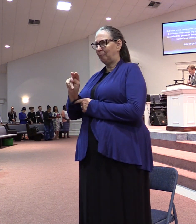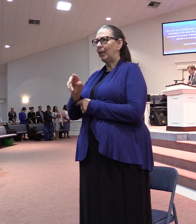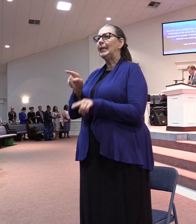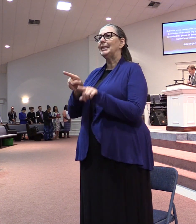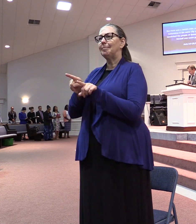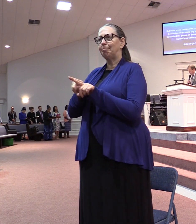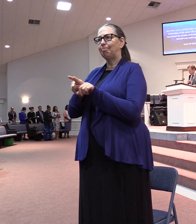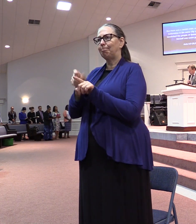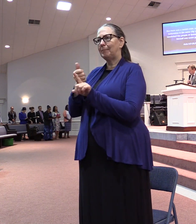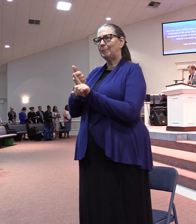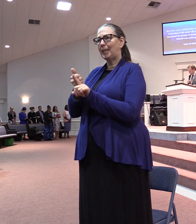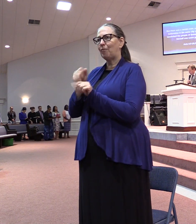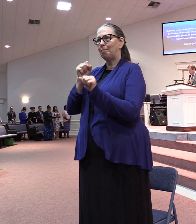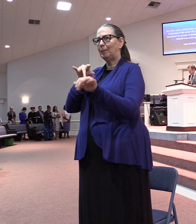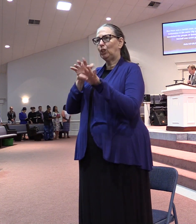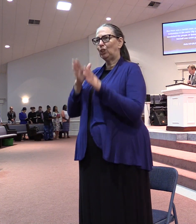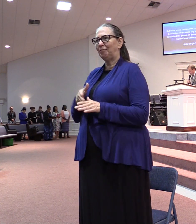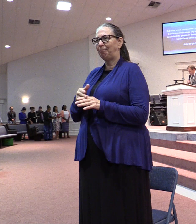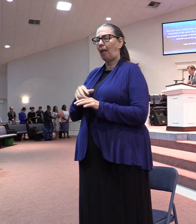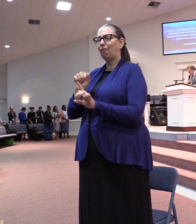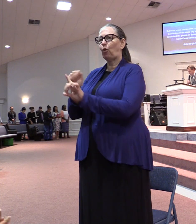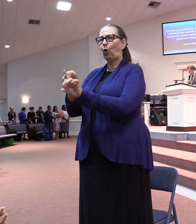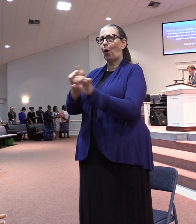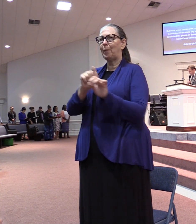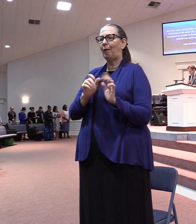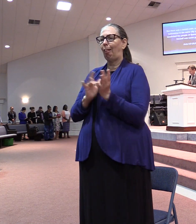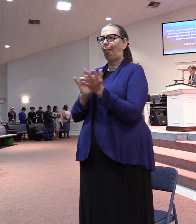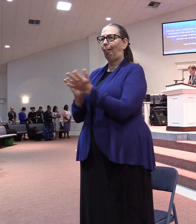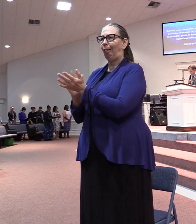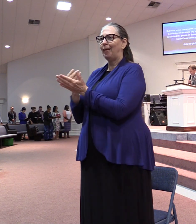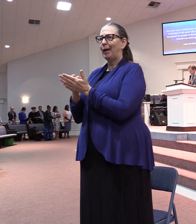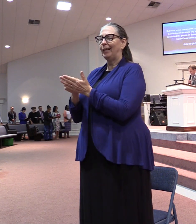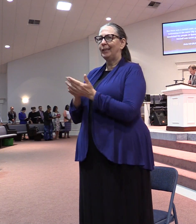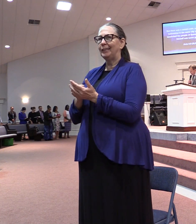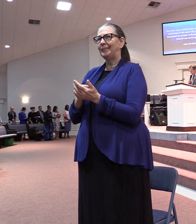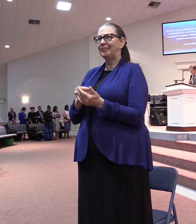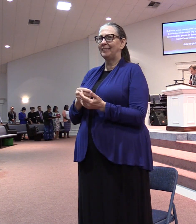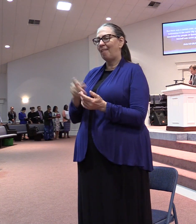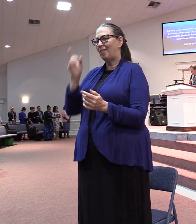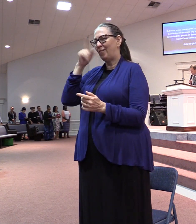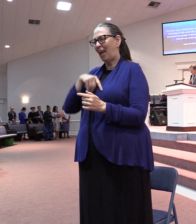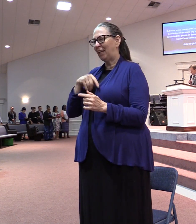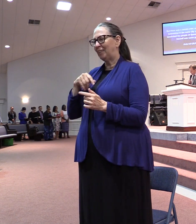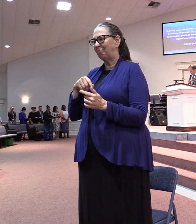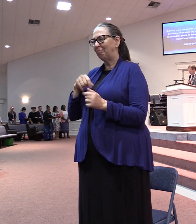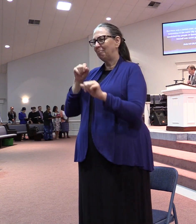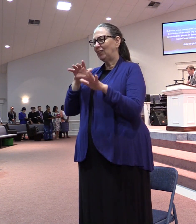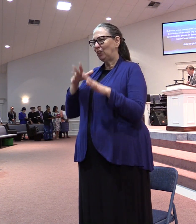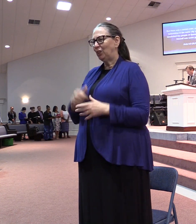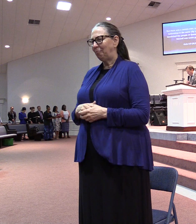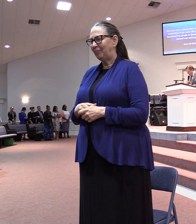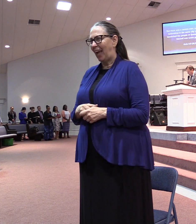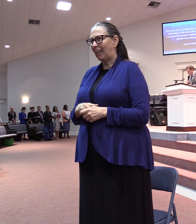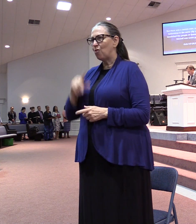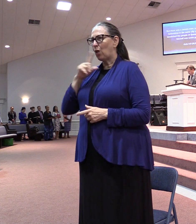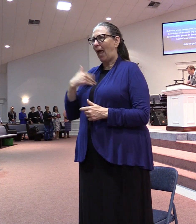sorcery and bewitched the people of Samaria, giving out that himself was some great one. You got